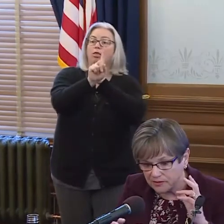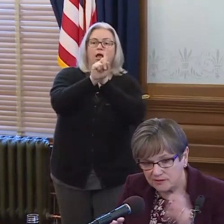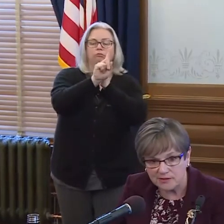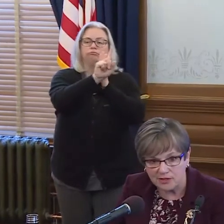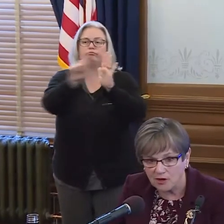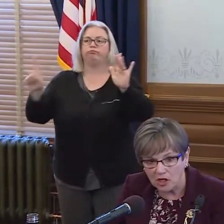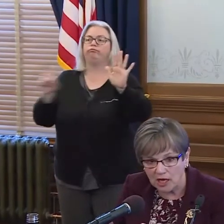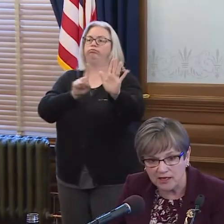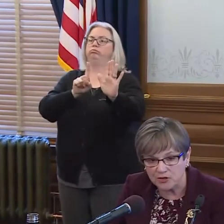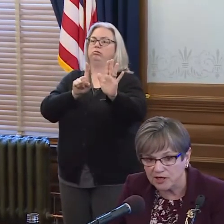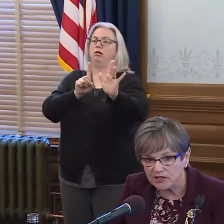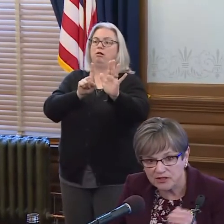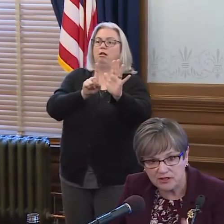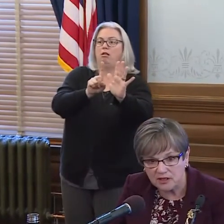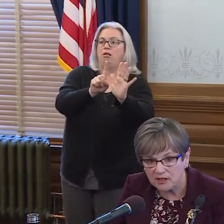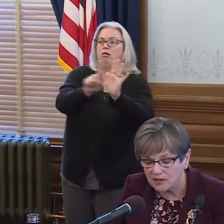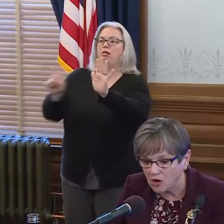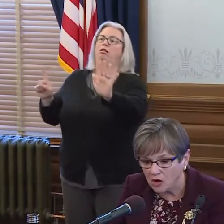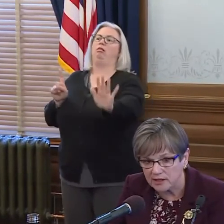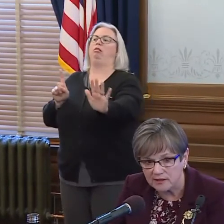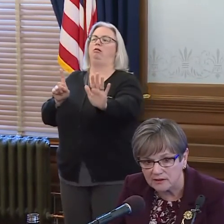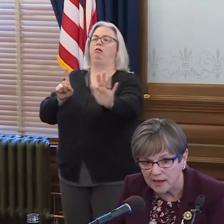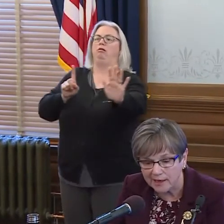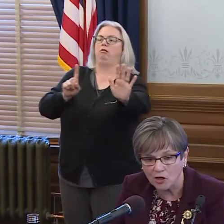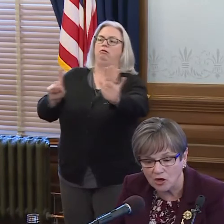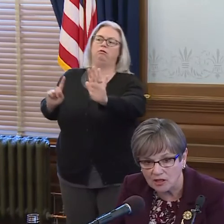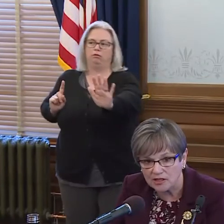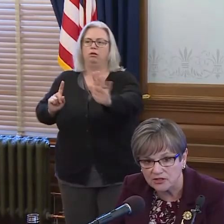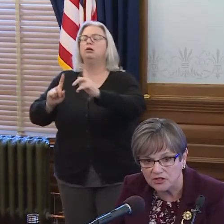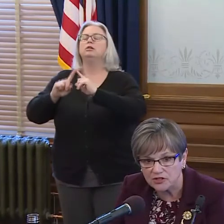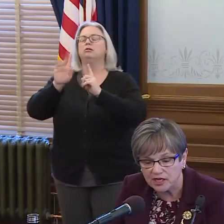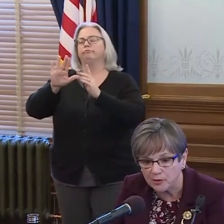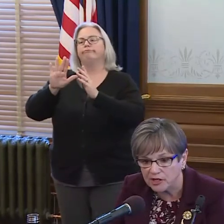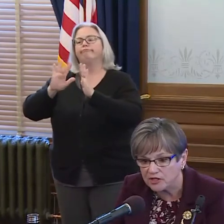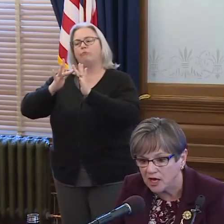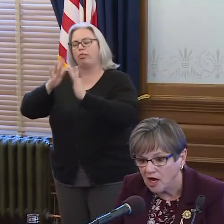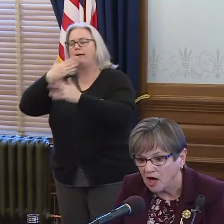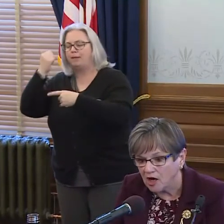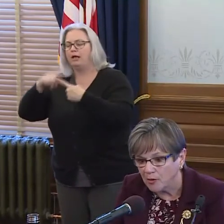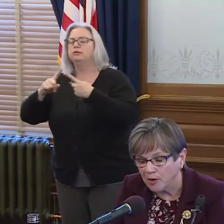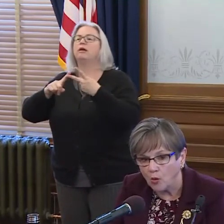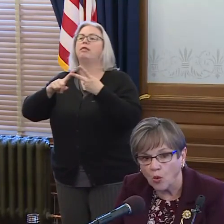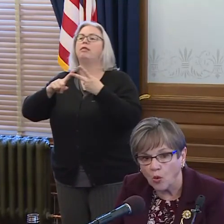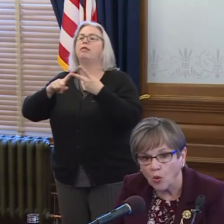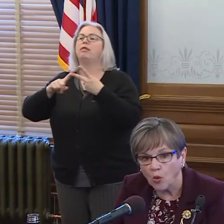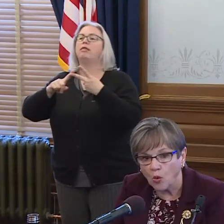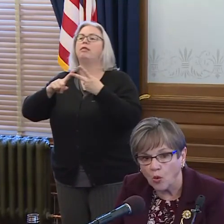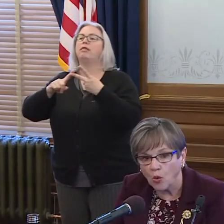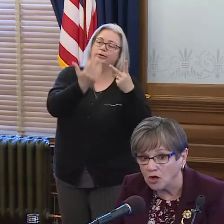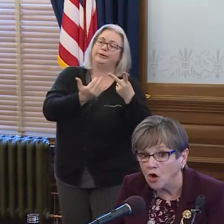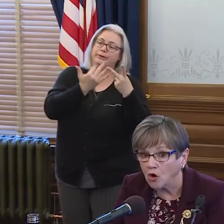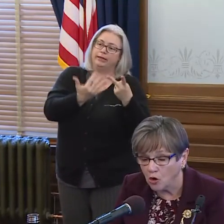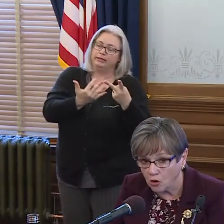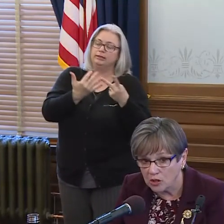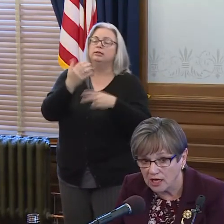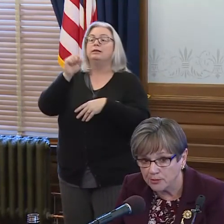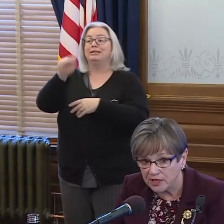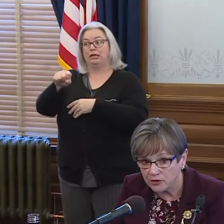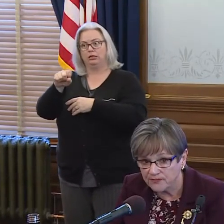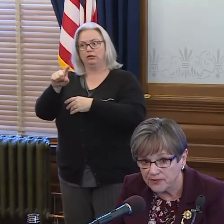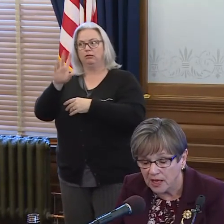So, online is best. Calling and hanging on is second best. But while it has gotten a